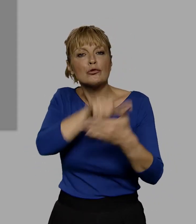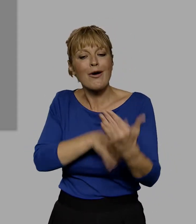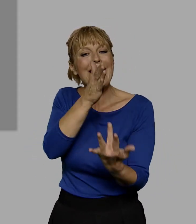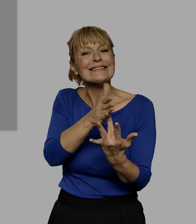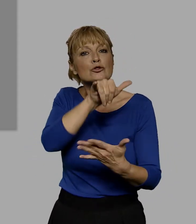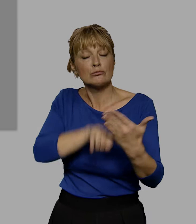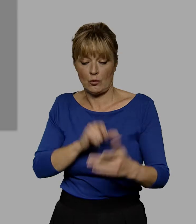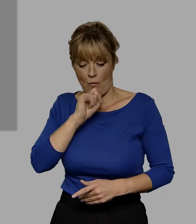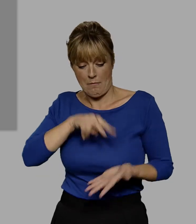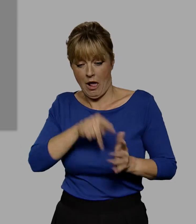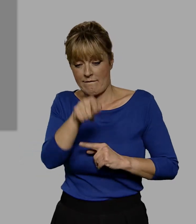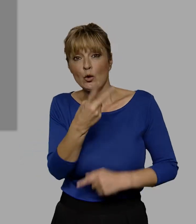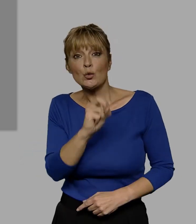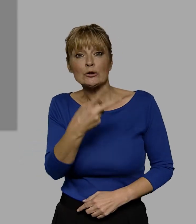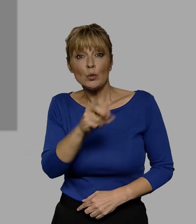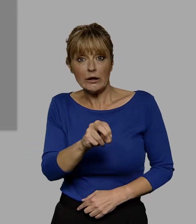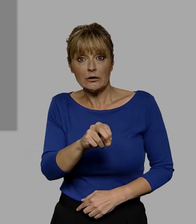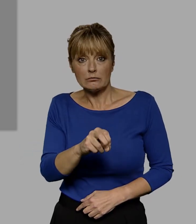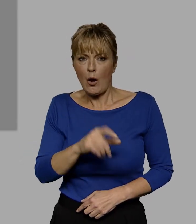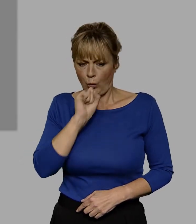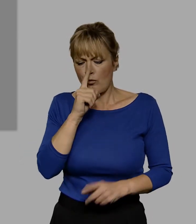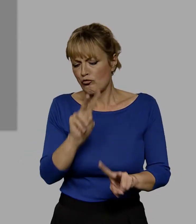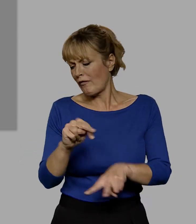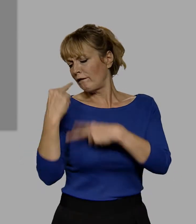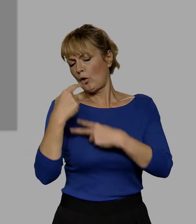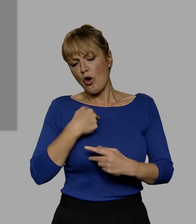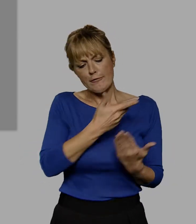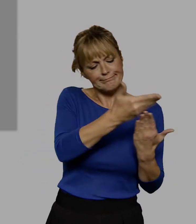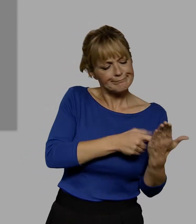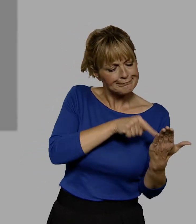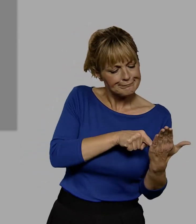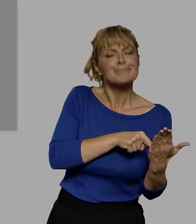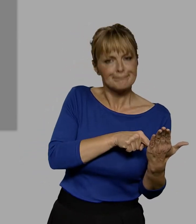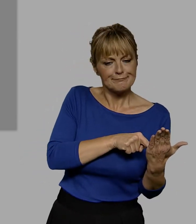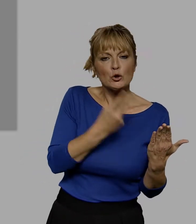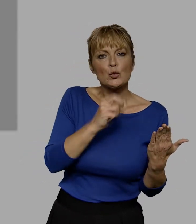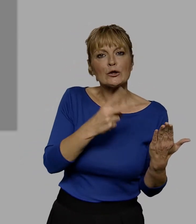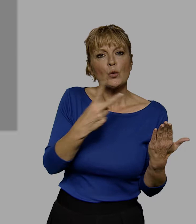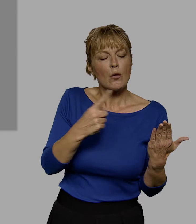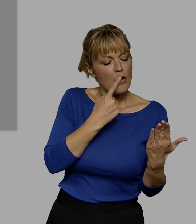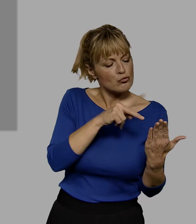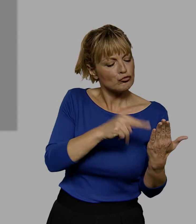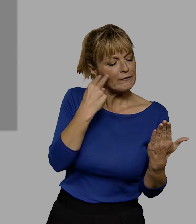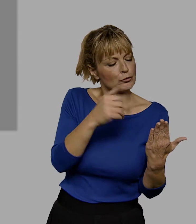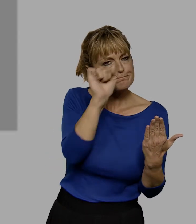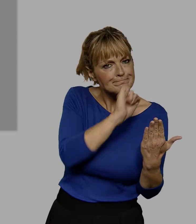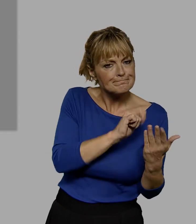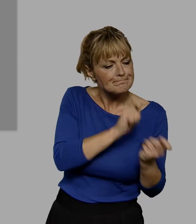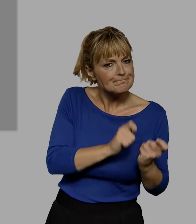Plan scheduled for 2020, and we will review progress against our own plan in 2021.